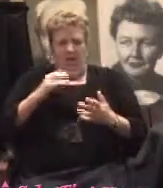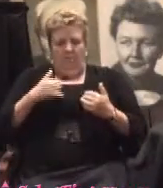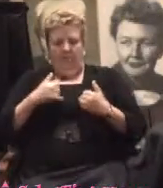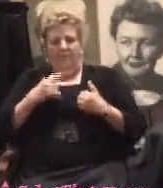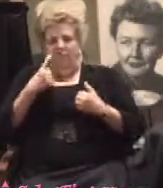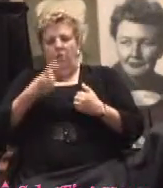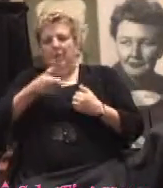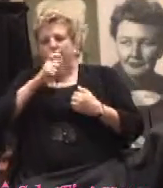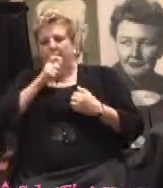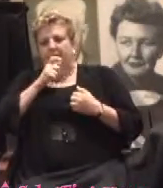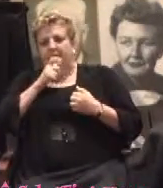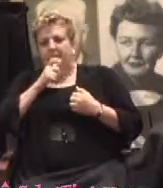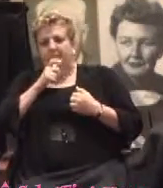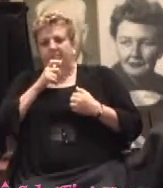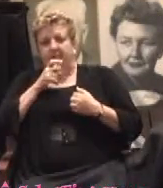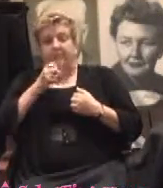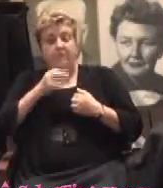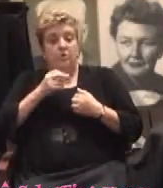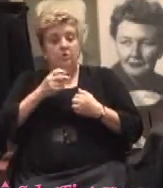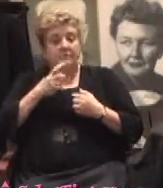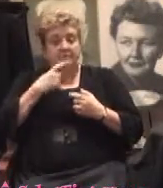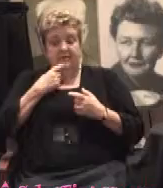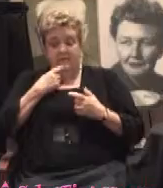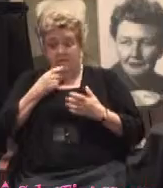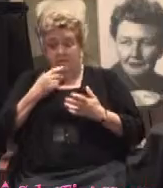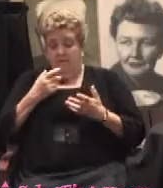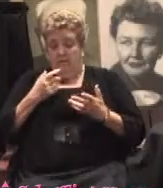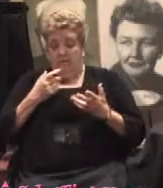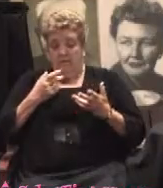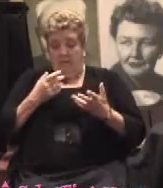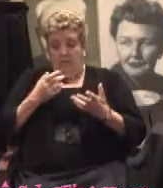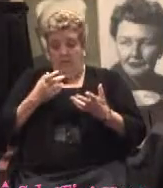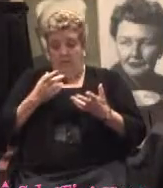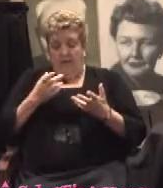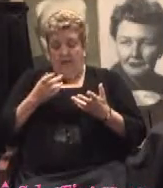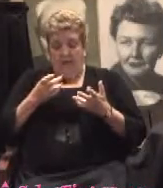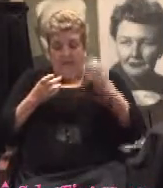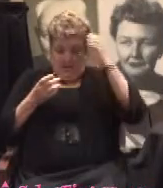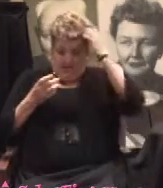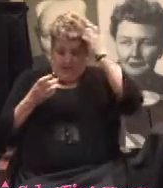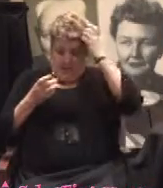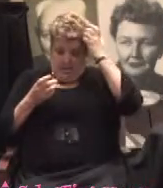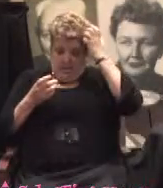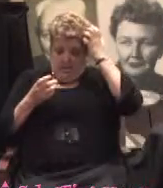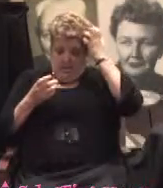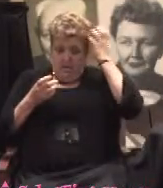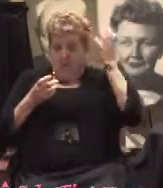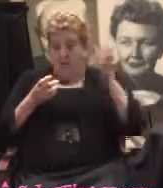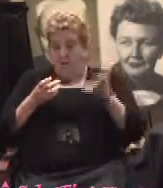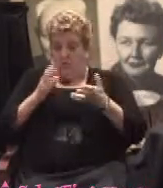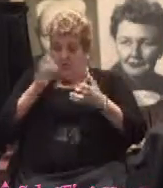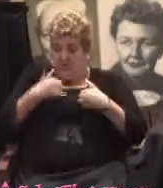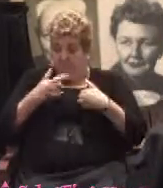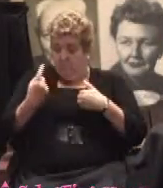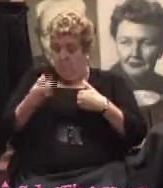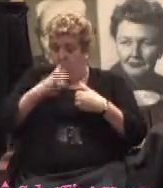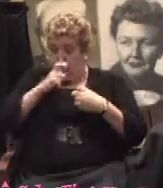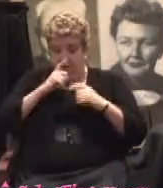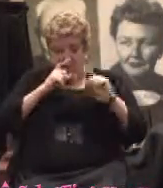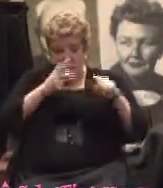gun to my head and said, "Are you going to have one drink and go see your mom?" I would have said, "If I don't, you can shoot me, because that's what I'm going to do." And I